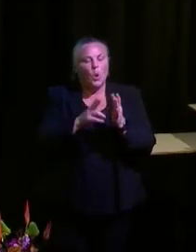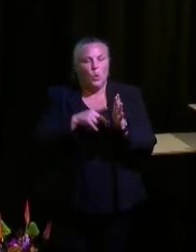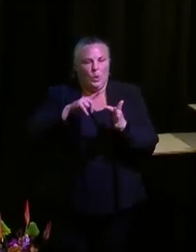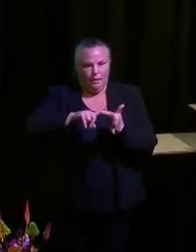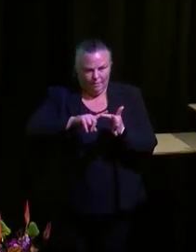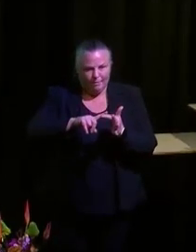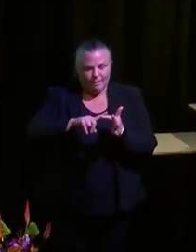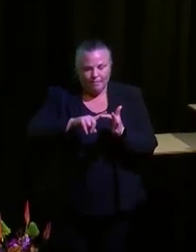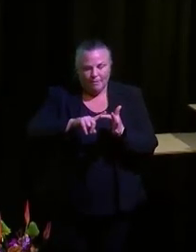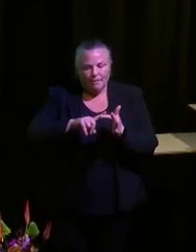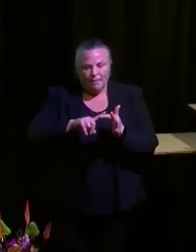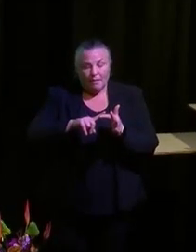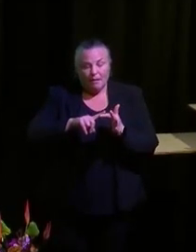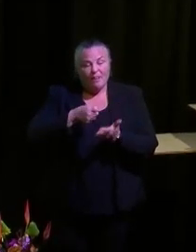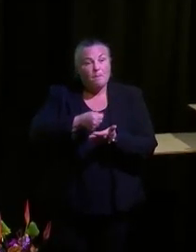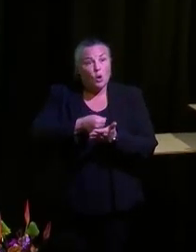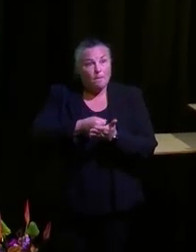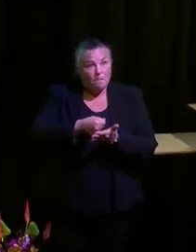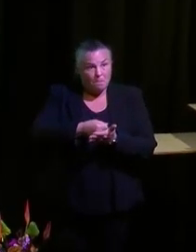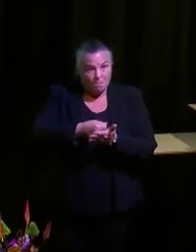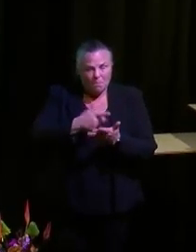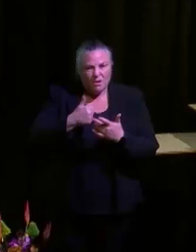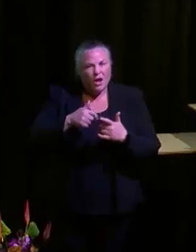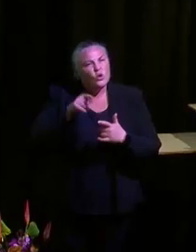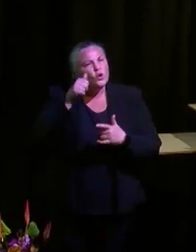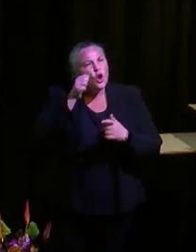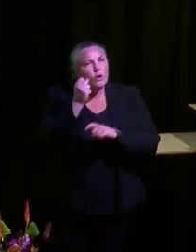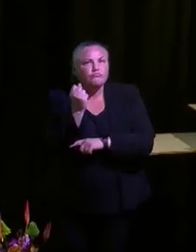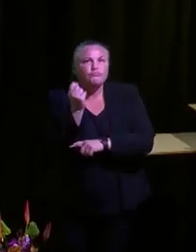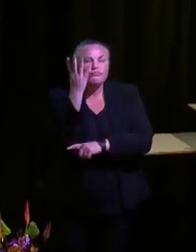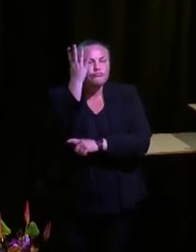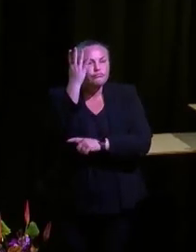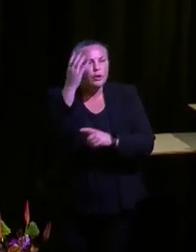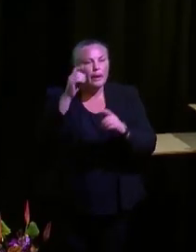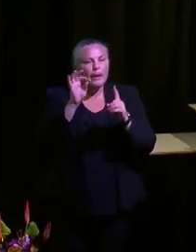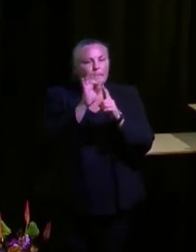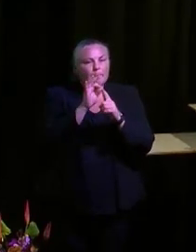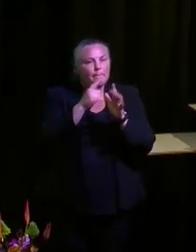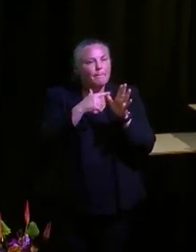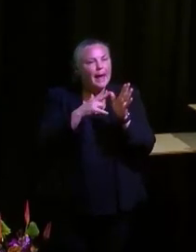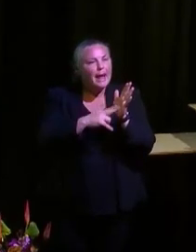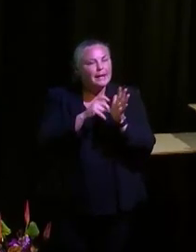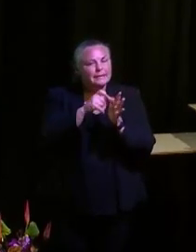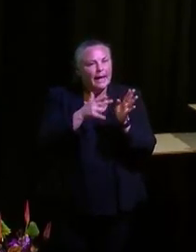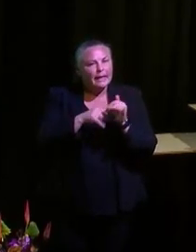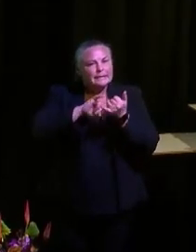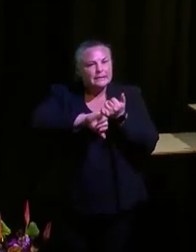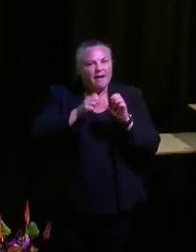used to prise apart pandanus, you know, the pandanus, all the different seeds, and it's used specifically for